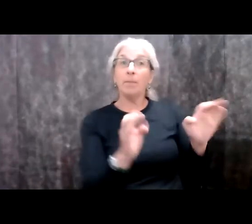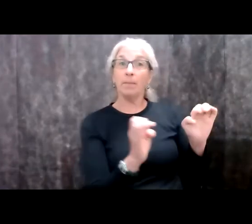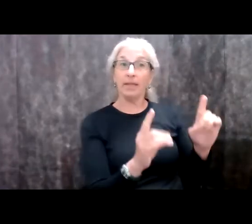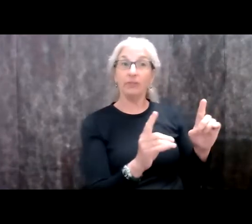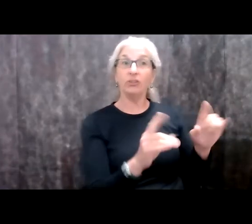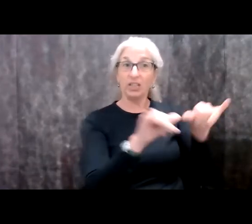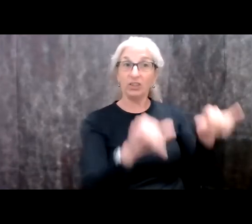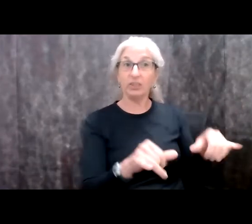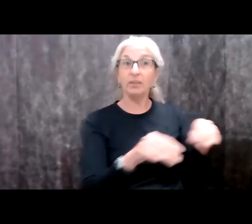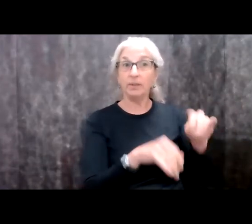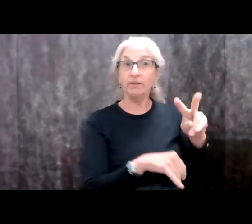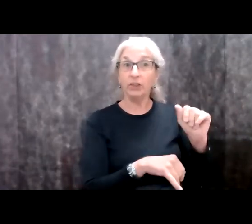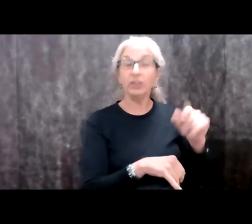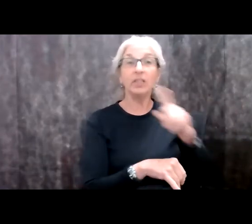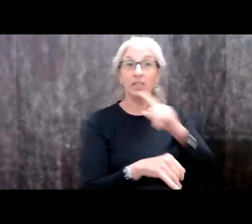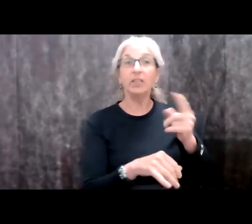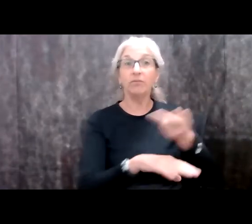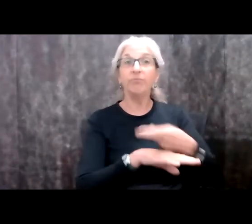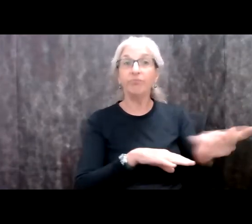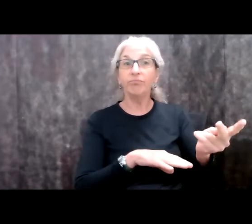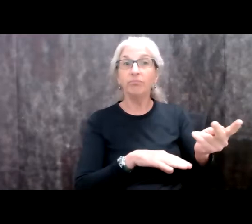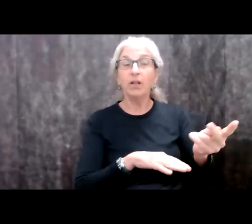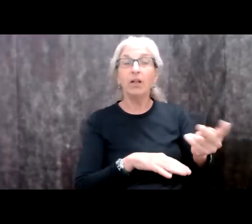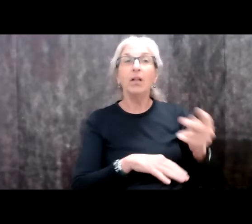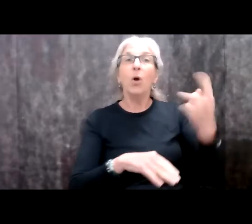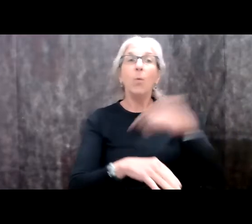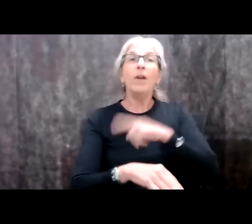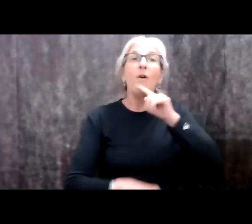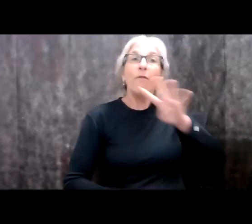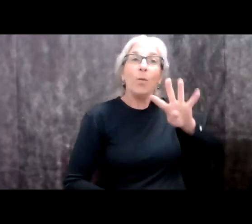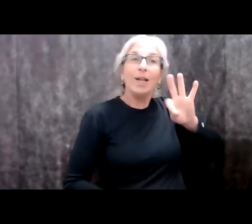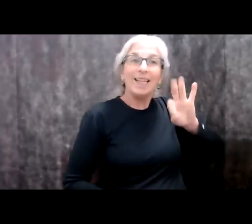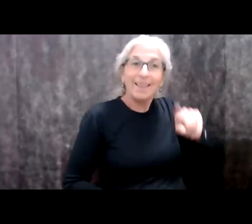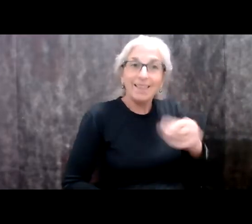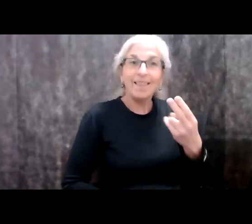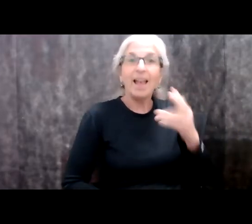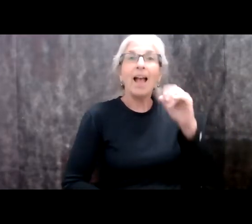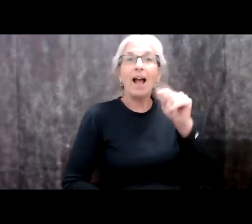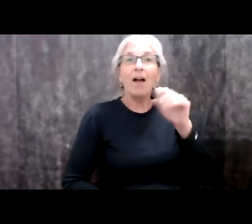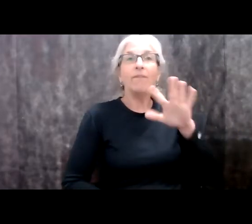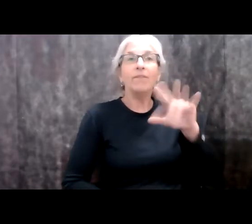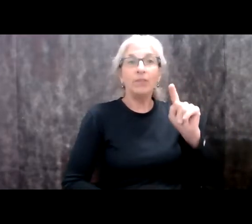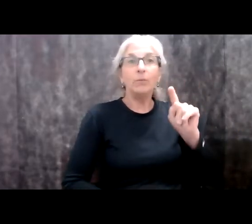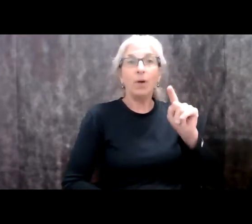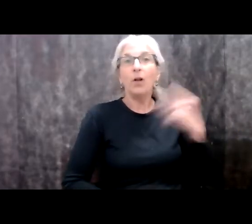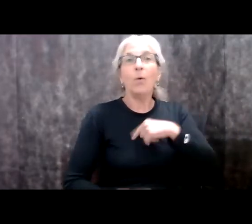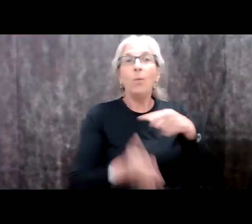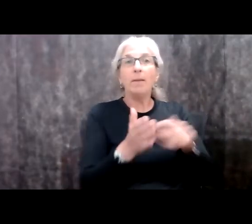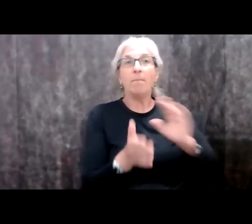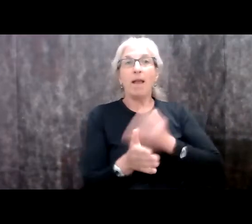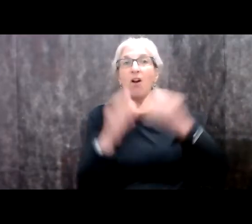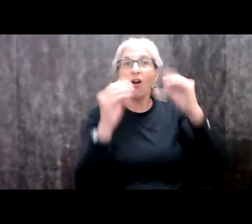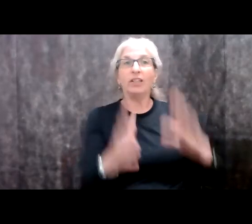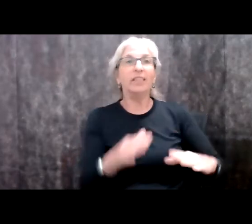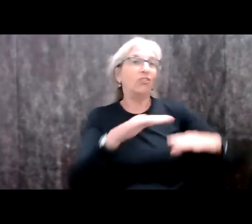Virginia is broken. We rank 49 out of 51 in the entire nation. We pay our teachers less than everyone else. We have some of the worst